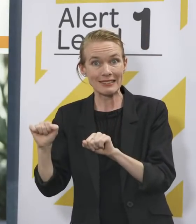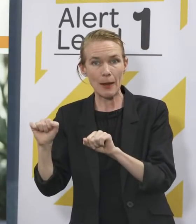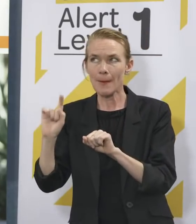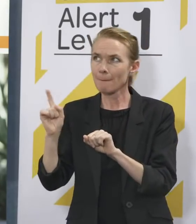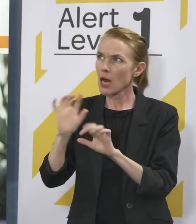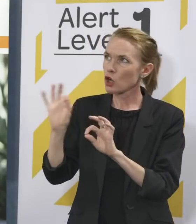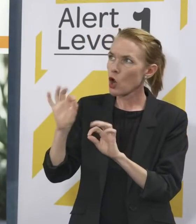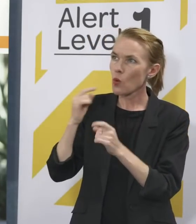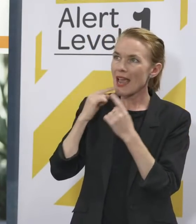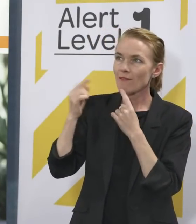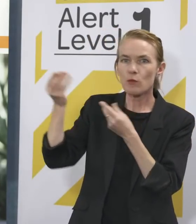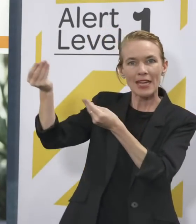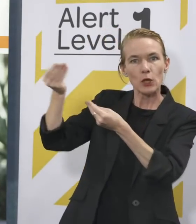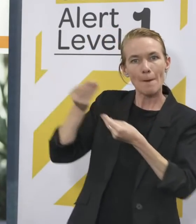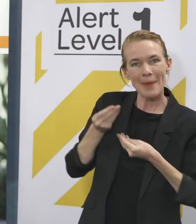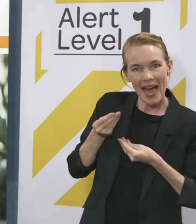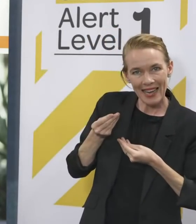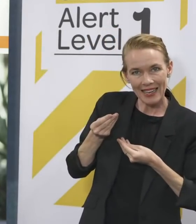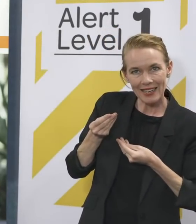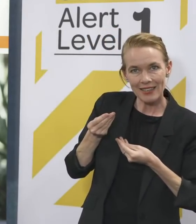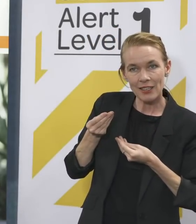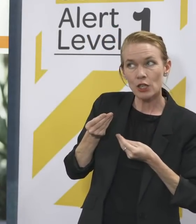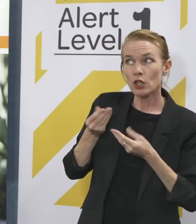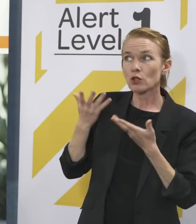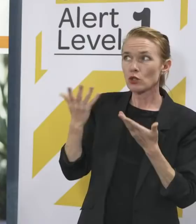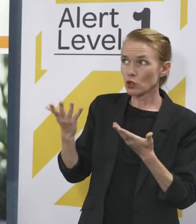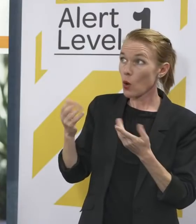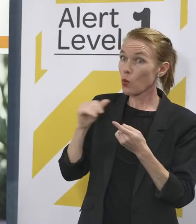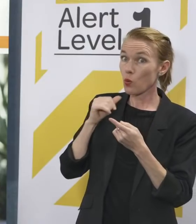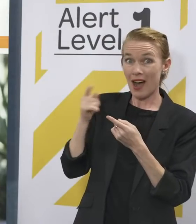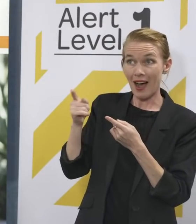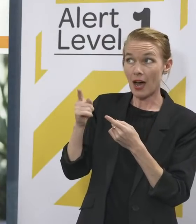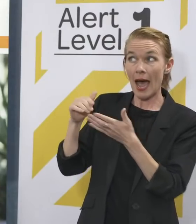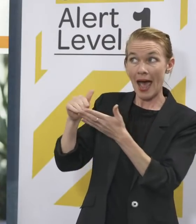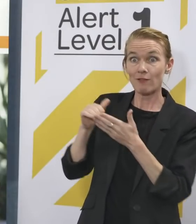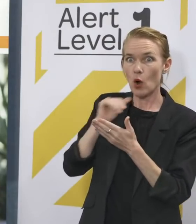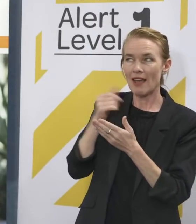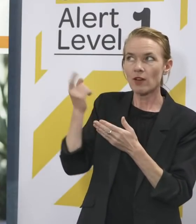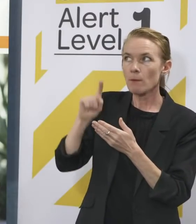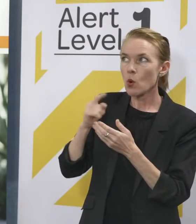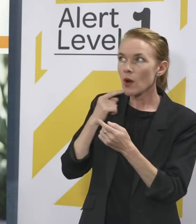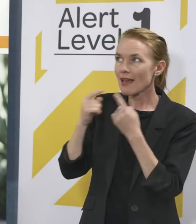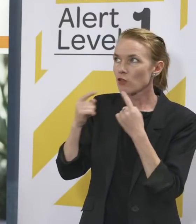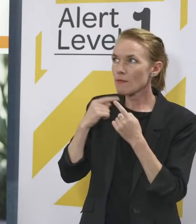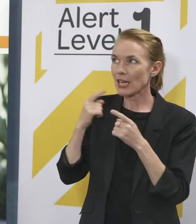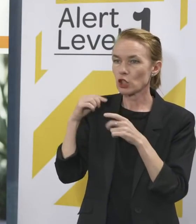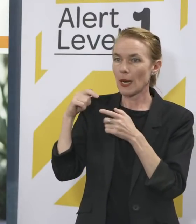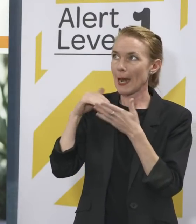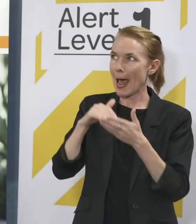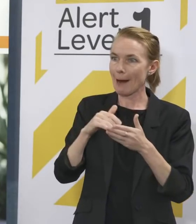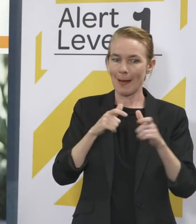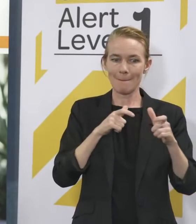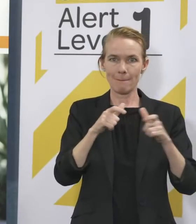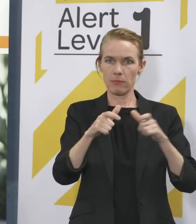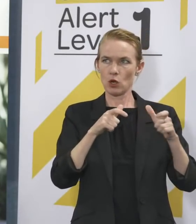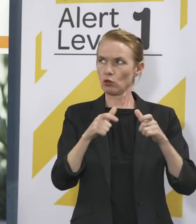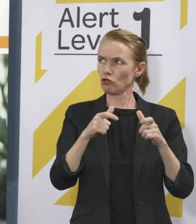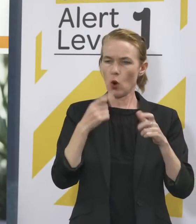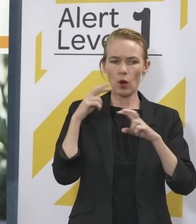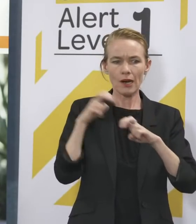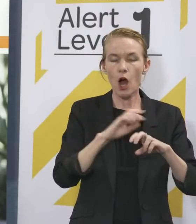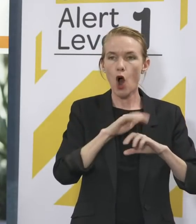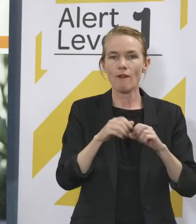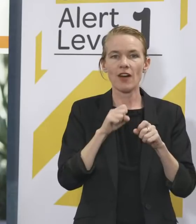identifying, that would help them with identifying and managing clusters. Now with our national contact tracing solution, which 11 of